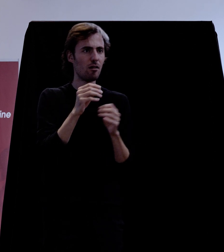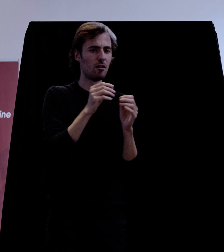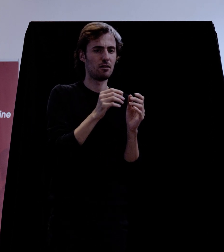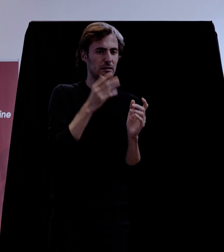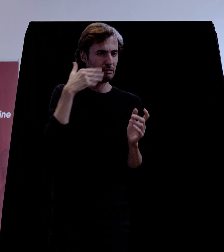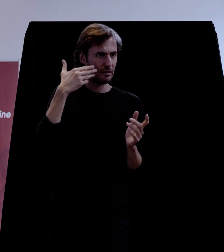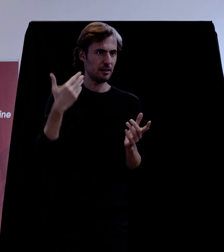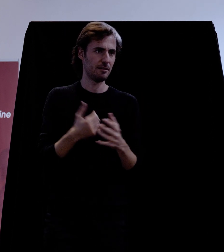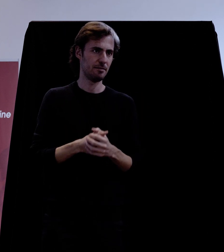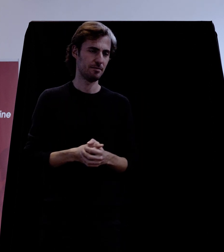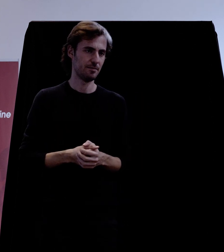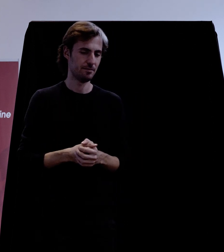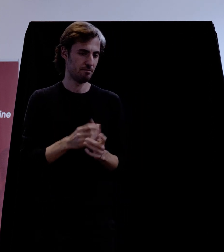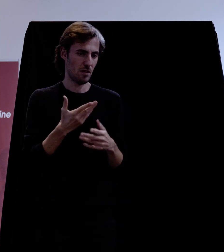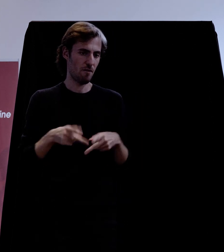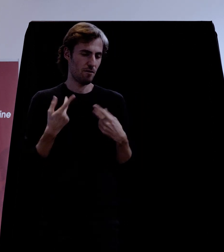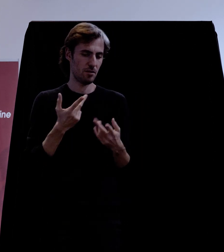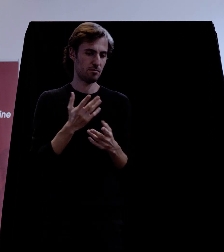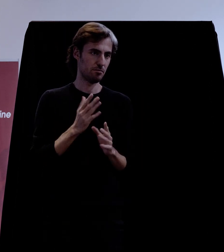a good life for charge.